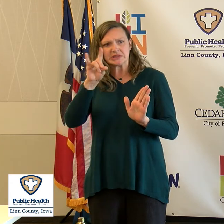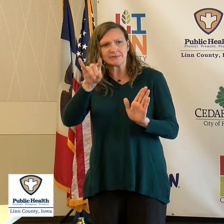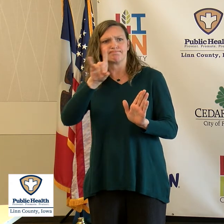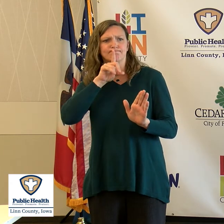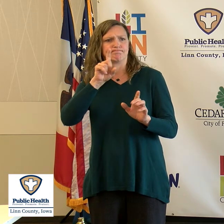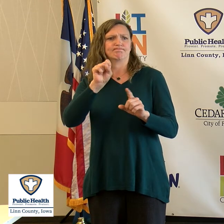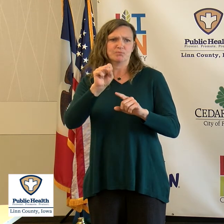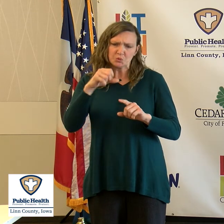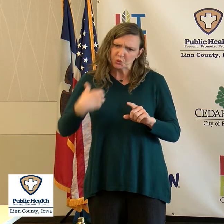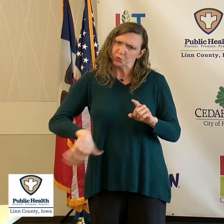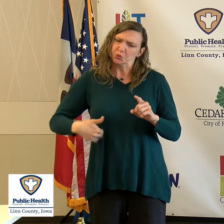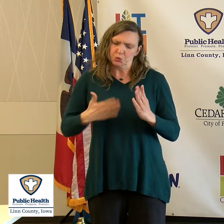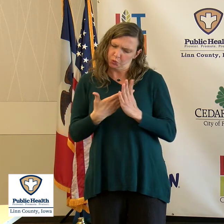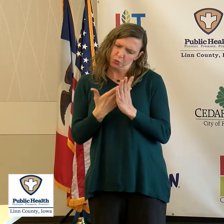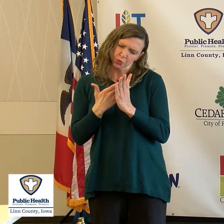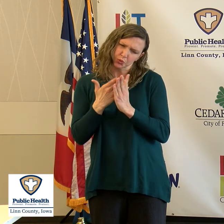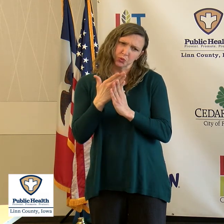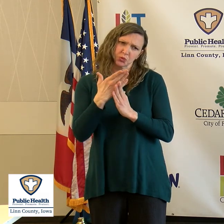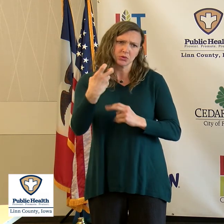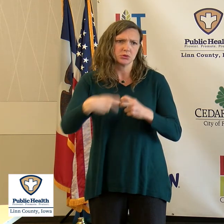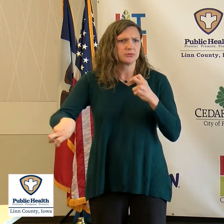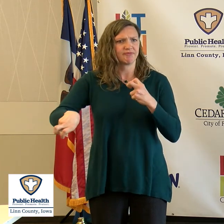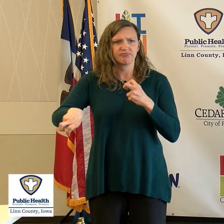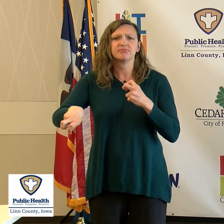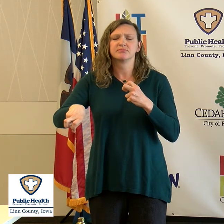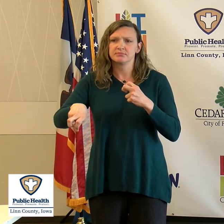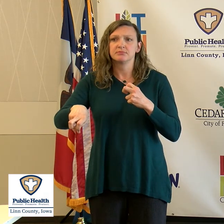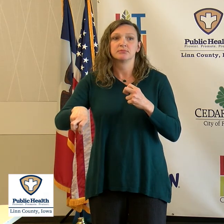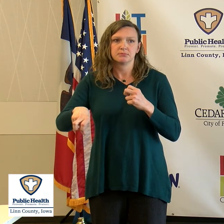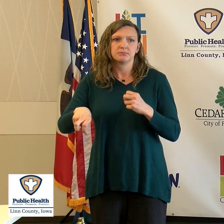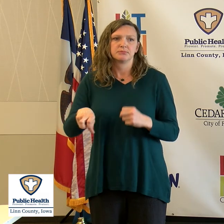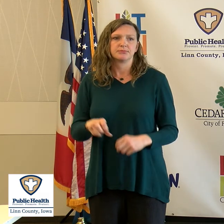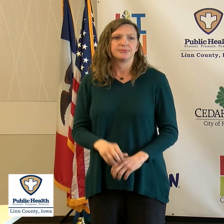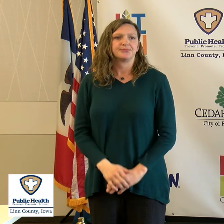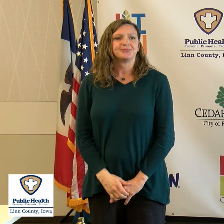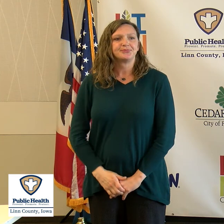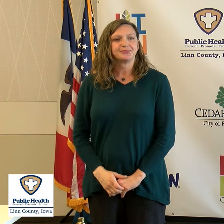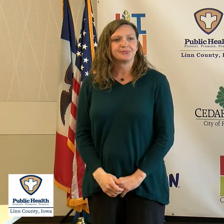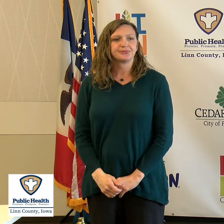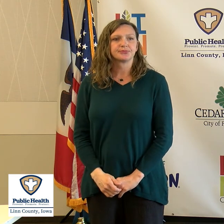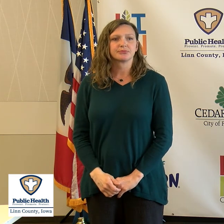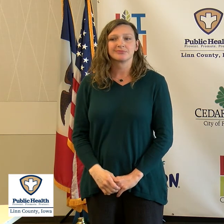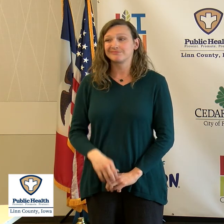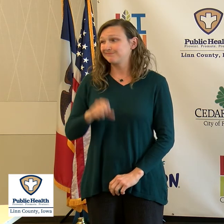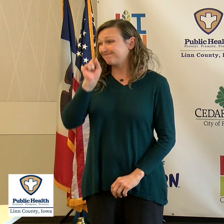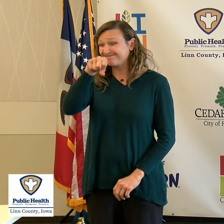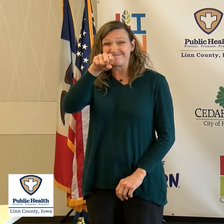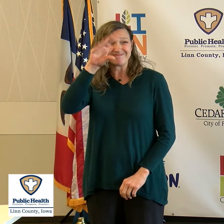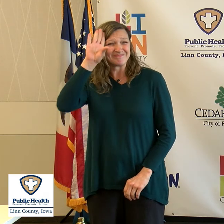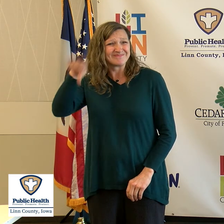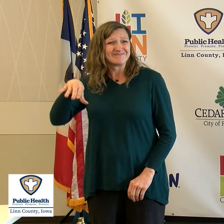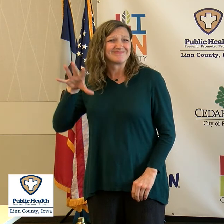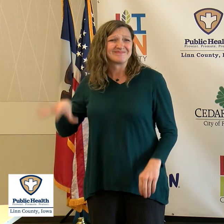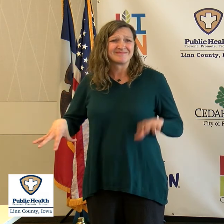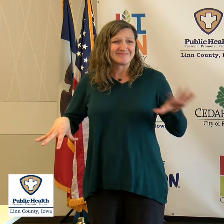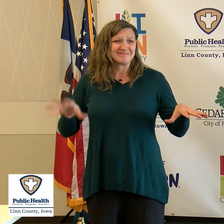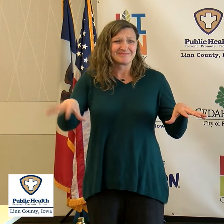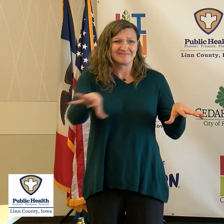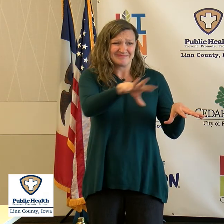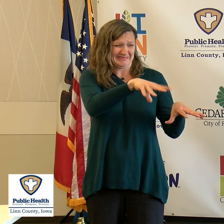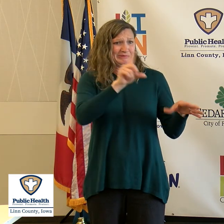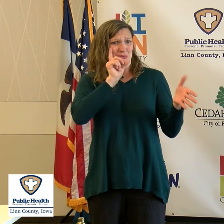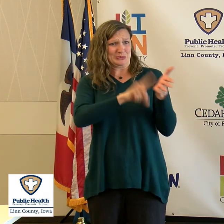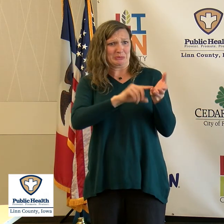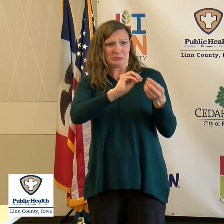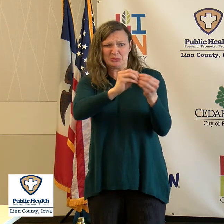number of confirmed cases continue to rise in other areas, in other counties. I want to start today, however, by talking